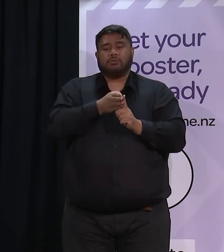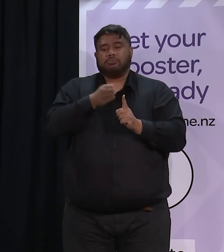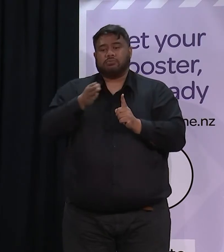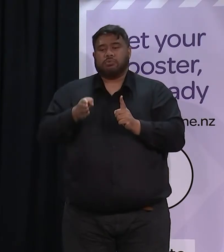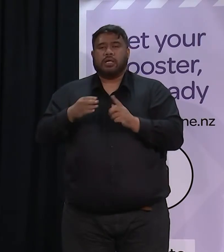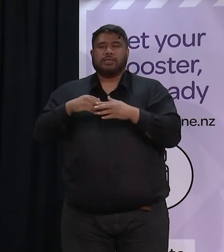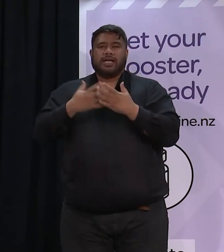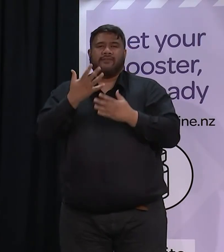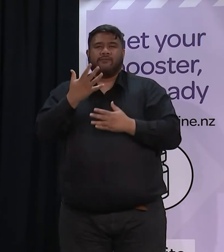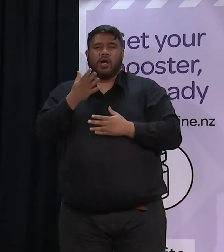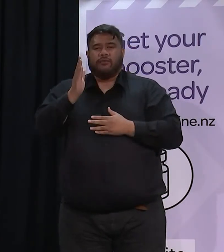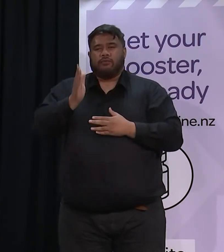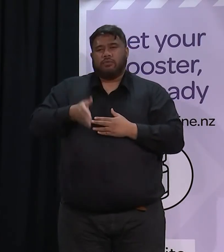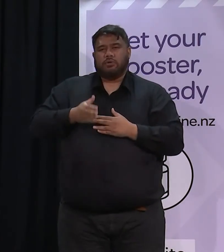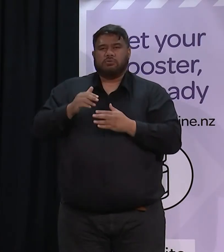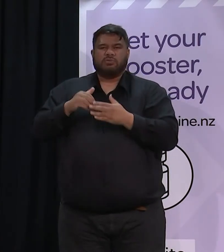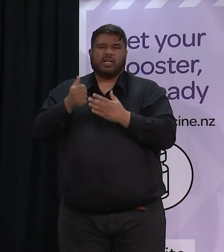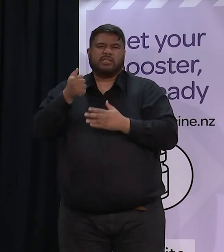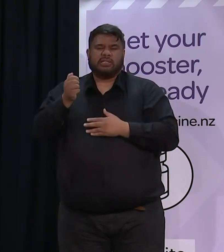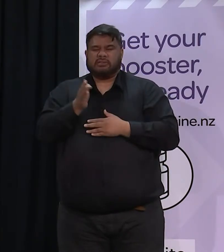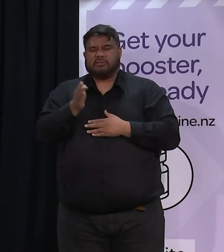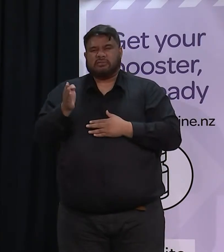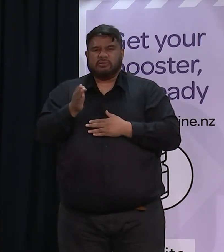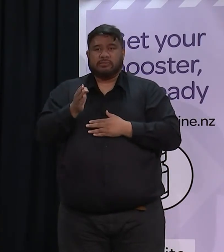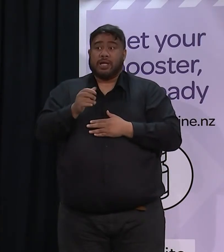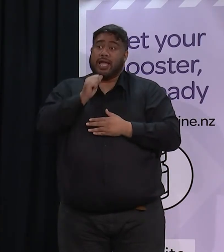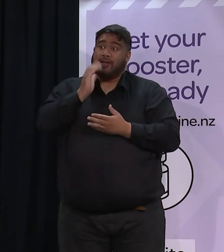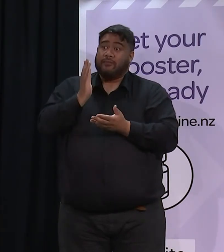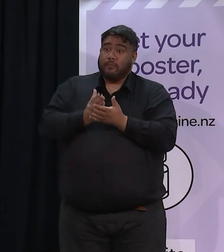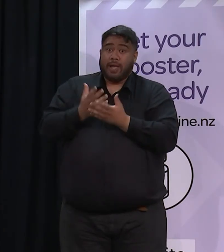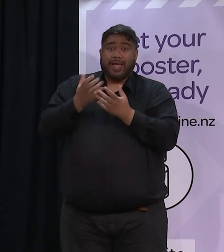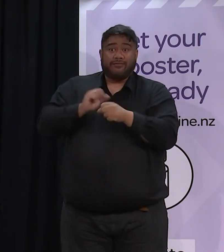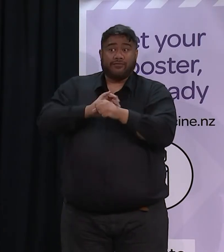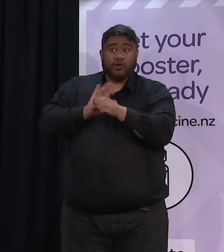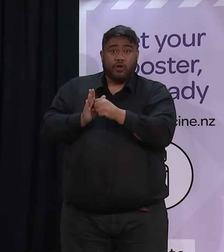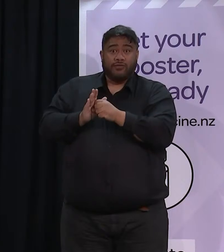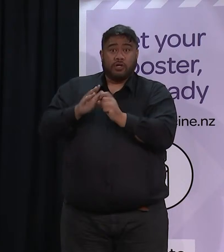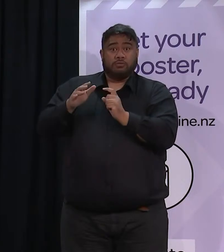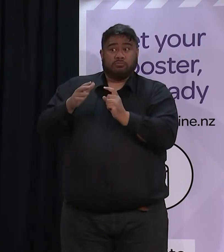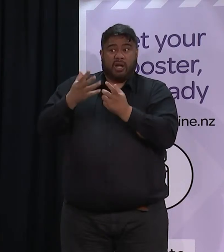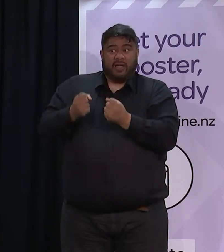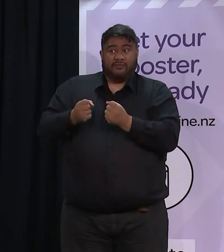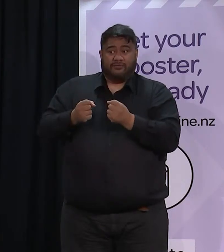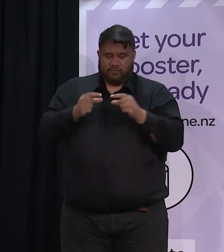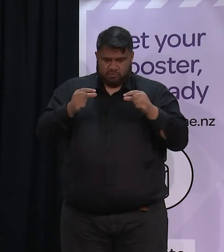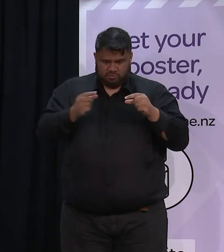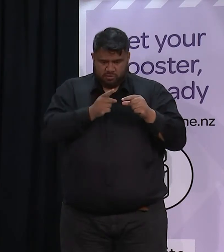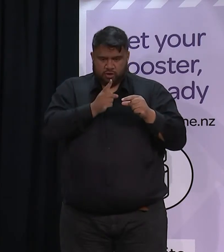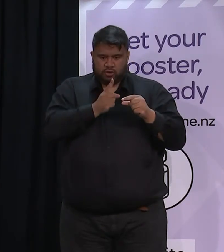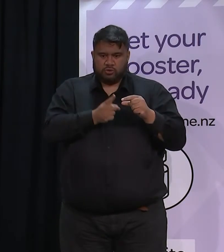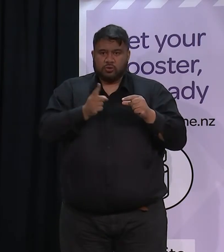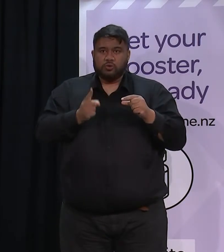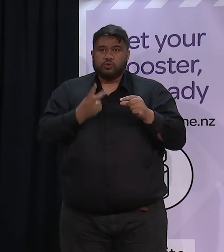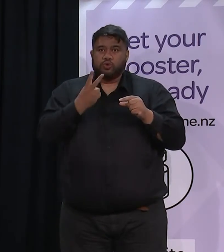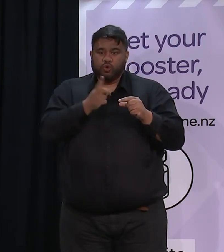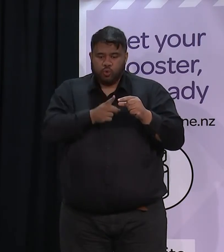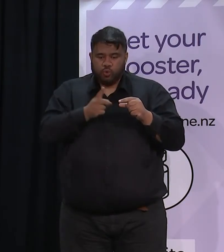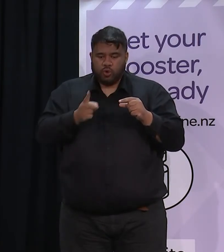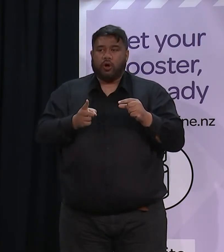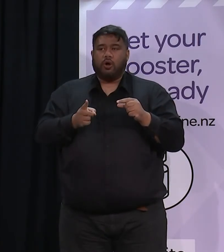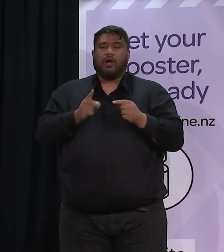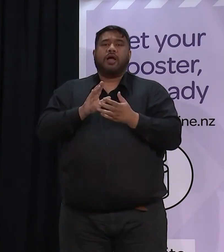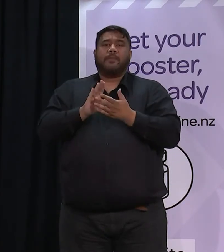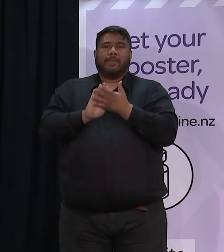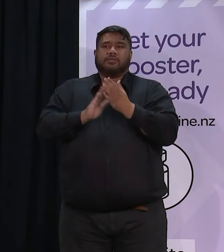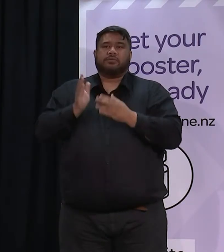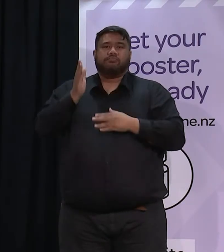5, 6. All positive rats must be registered and followed up with a PCR test. This is different